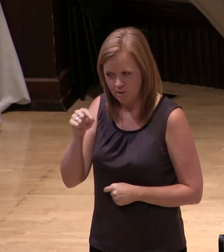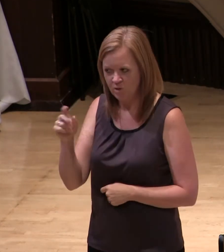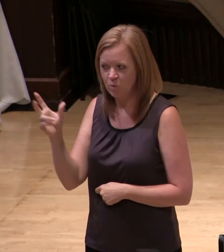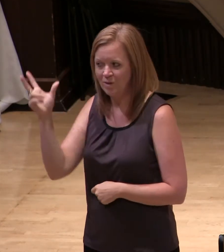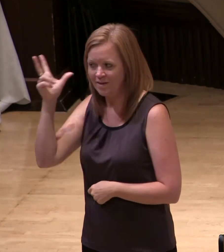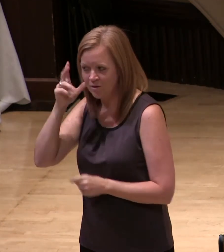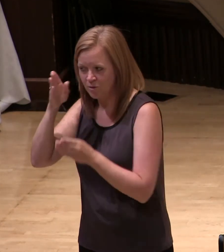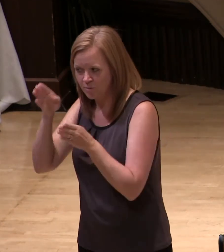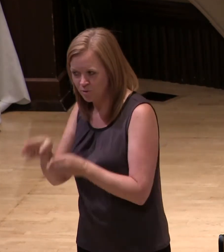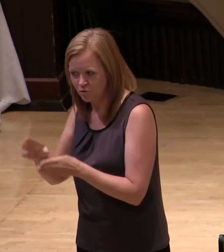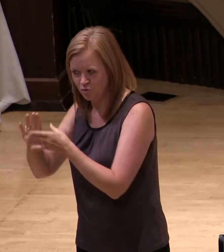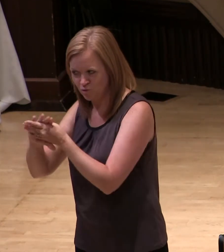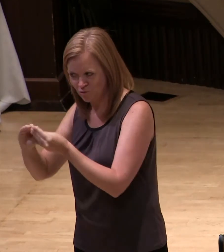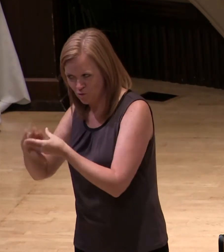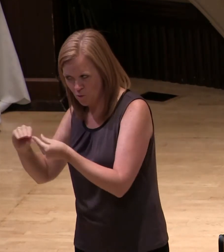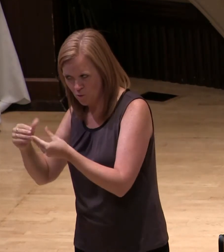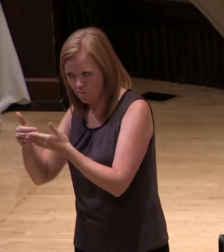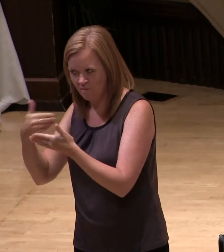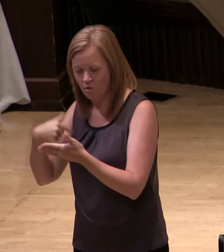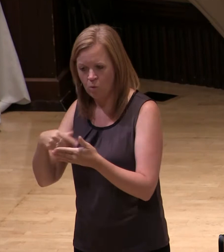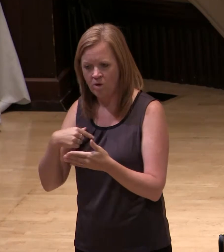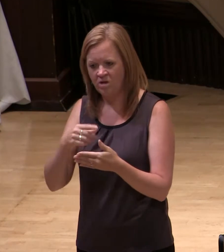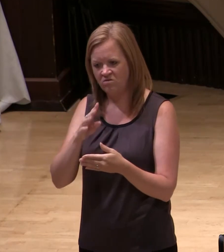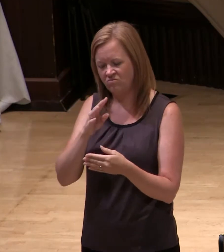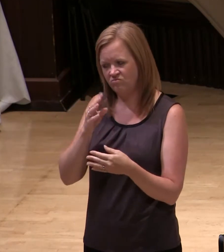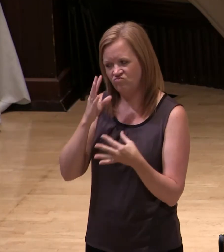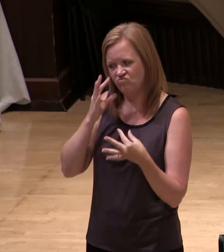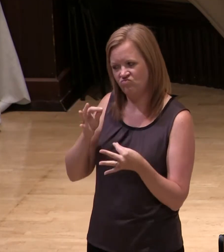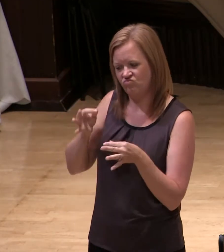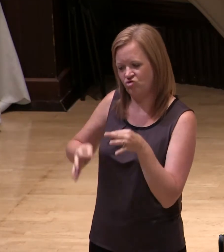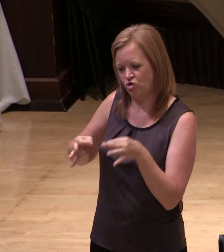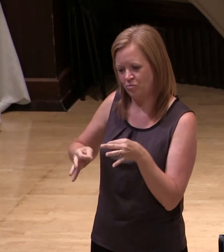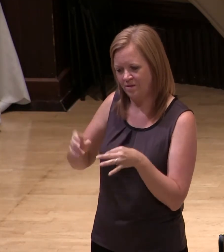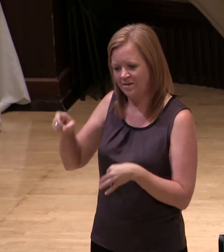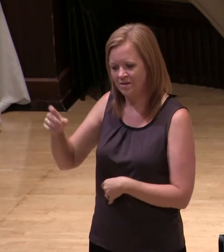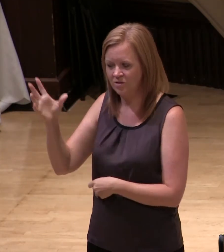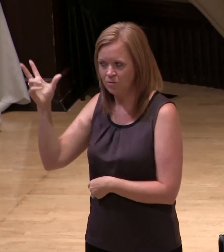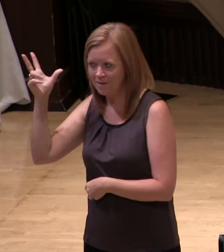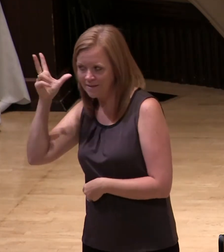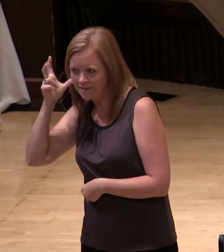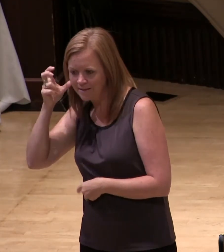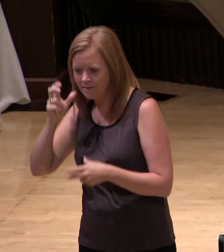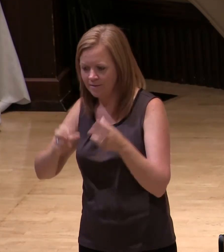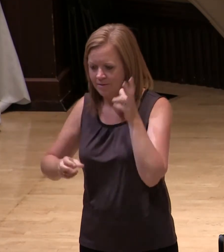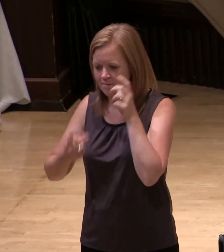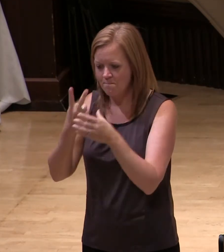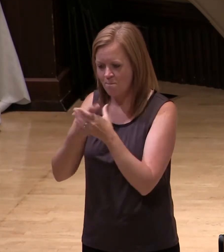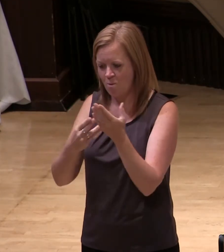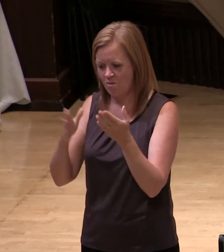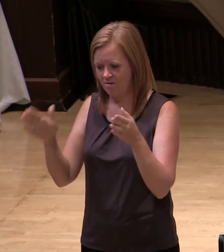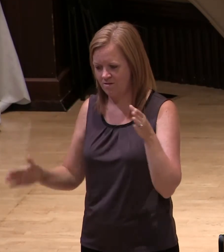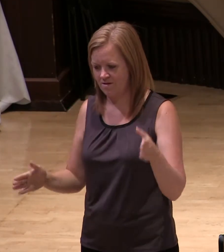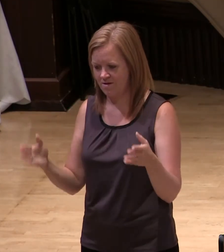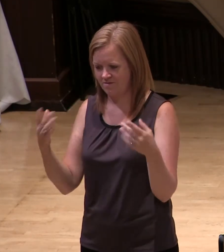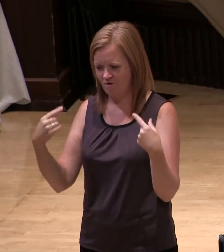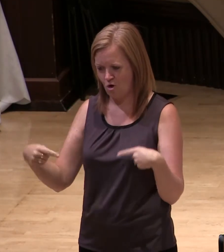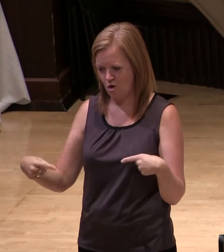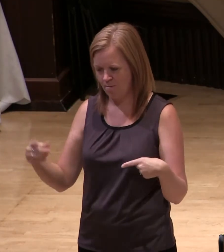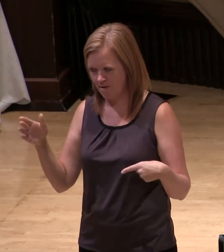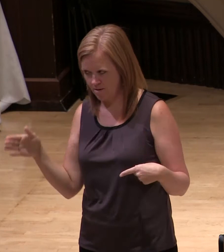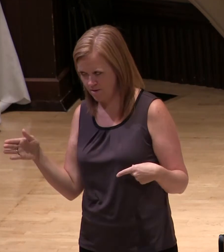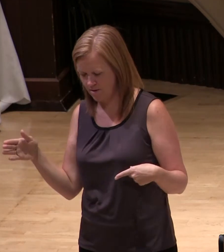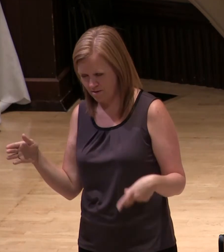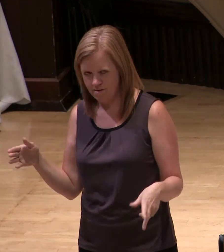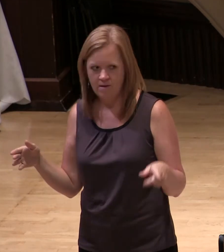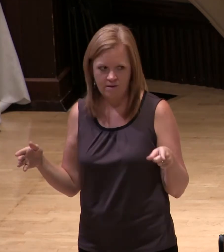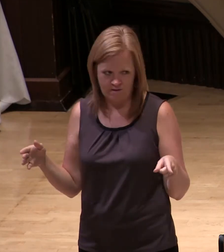person's story before we speak any judgment. We need to hear both sides of the argument until we can make any